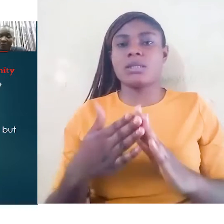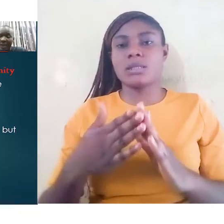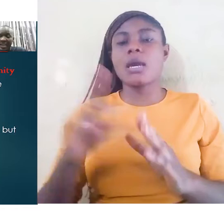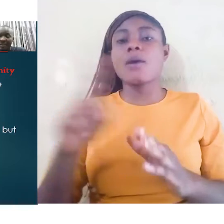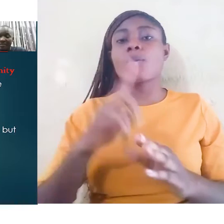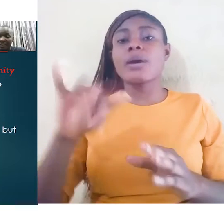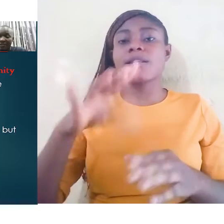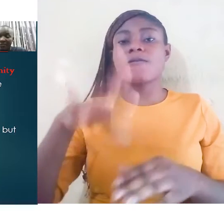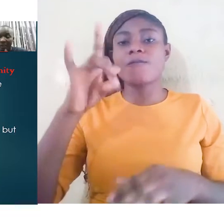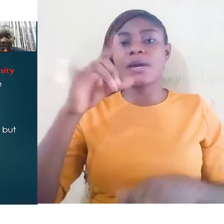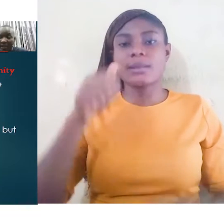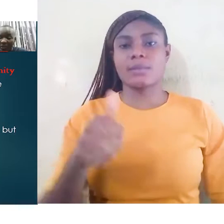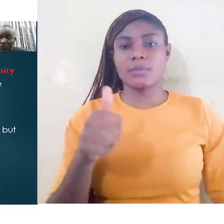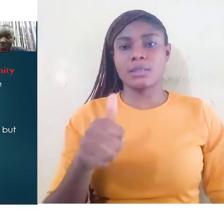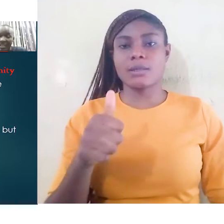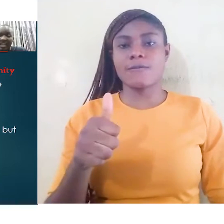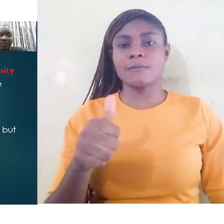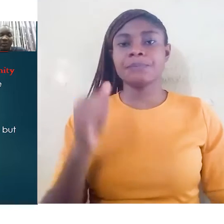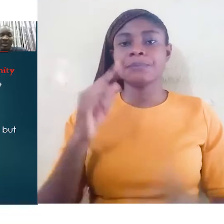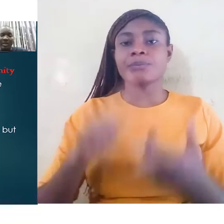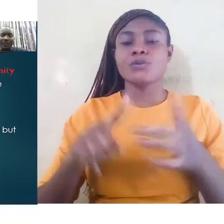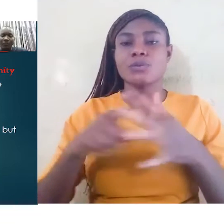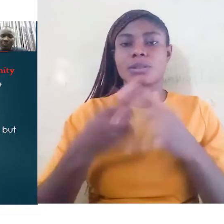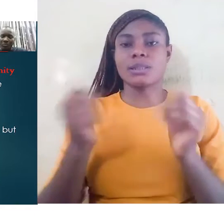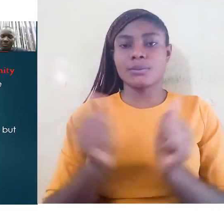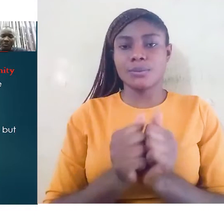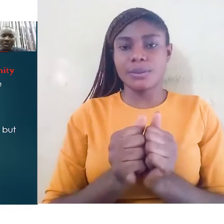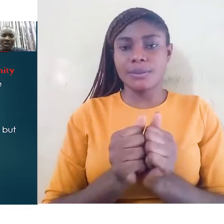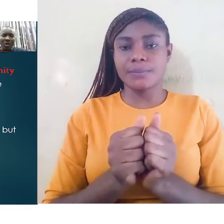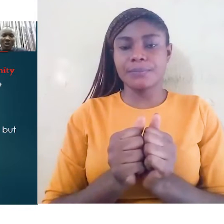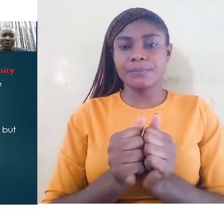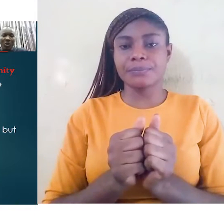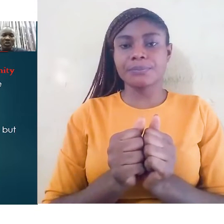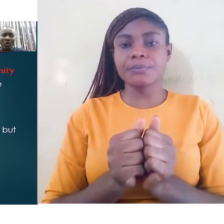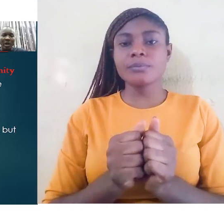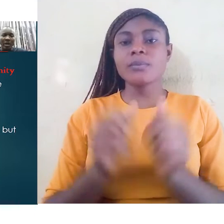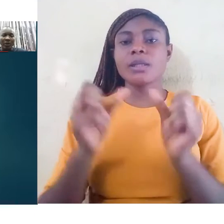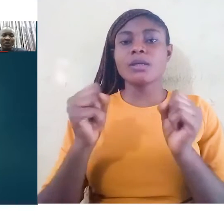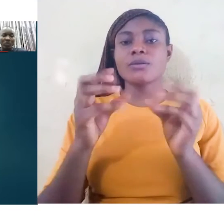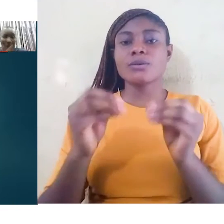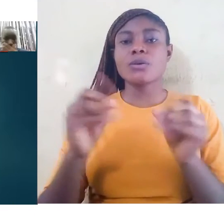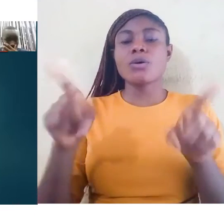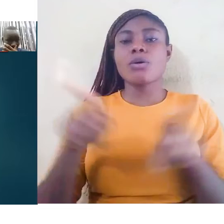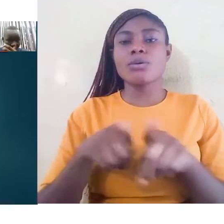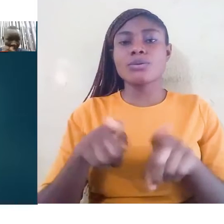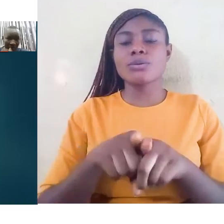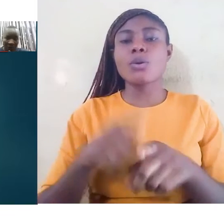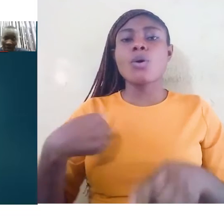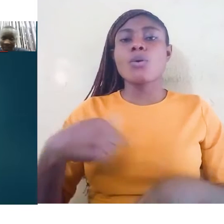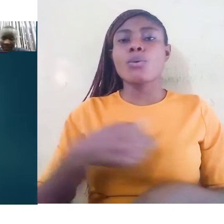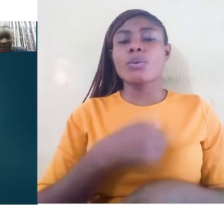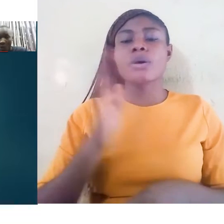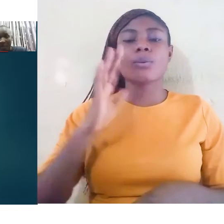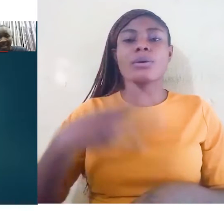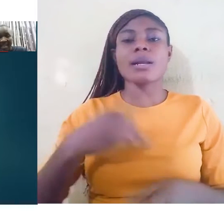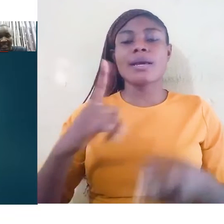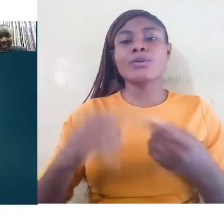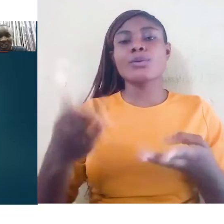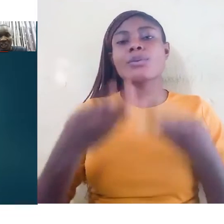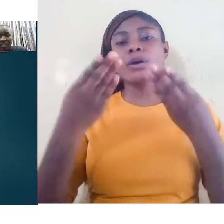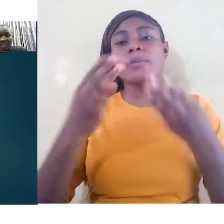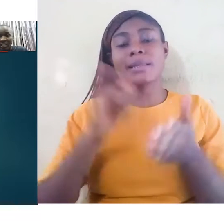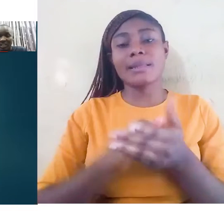where they find themselves to begin with. Okay, so and also we will like to recommend